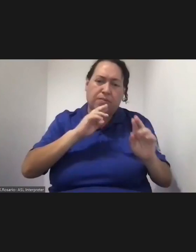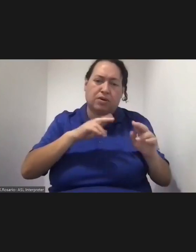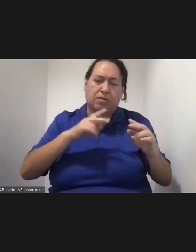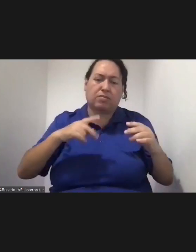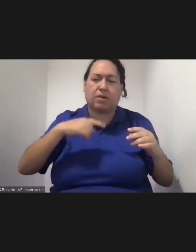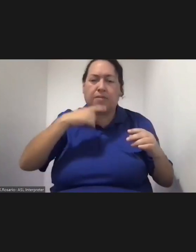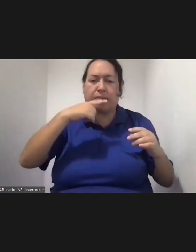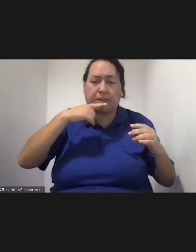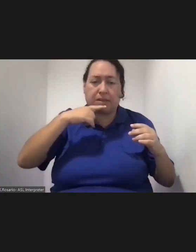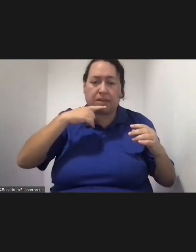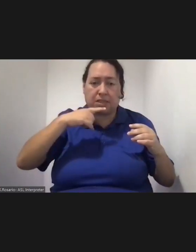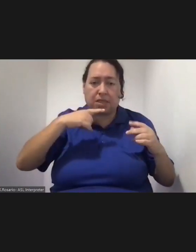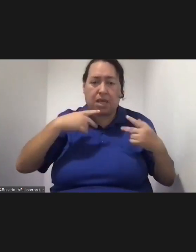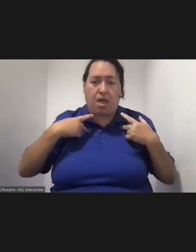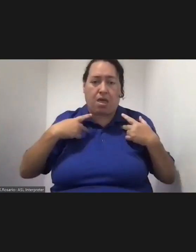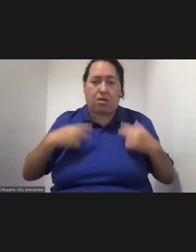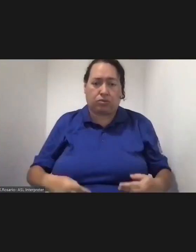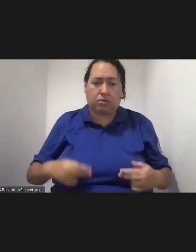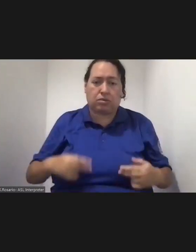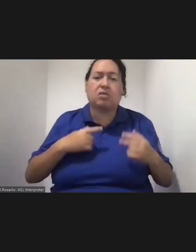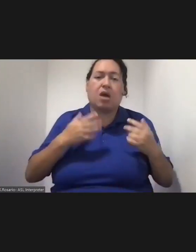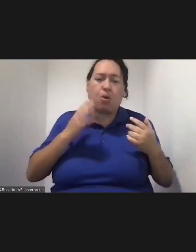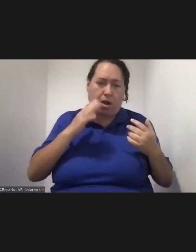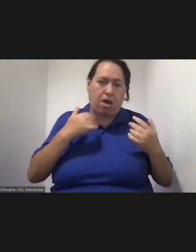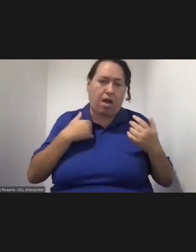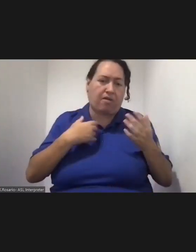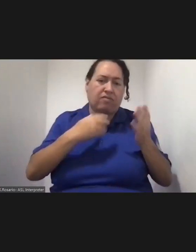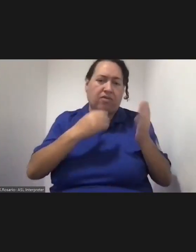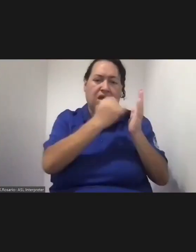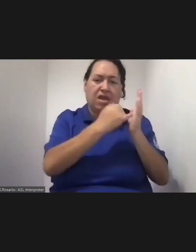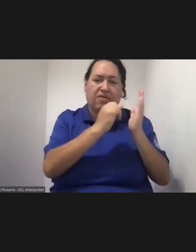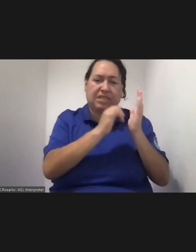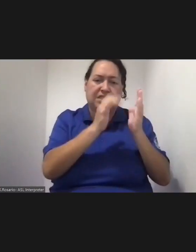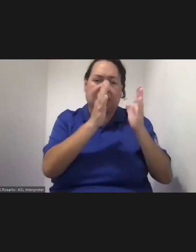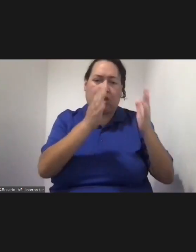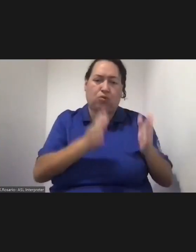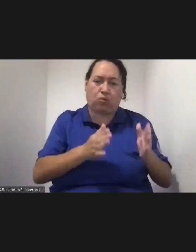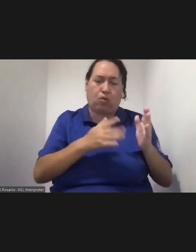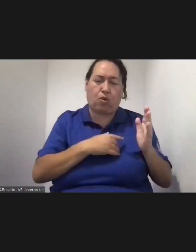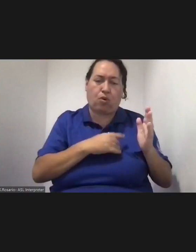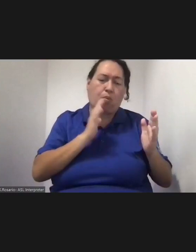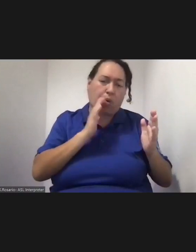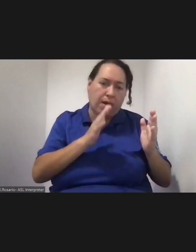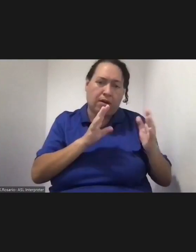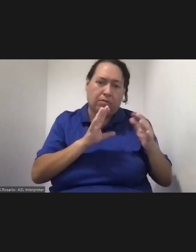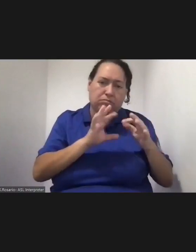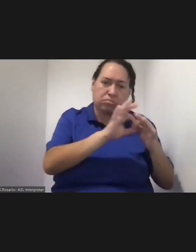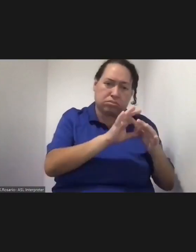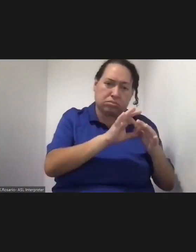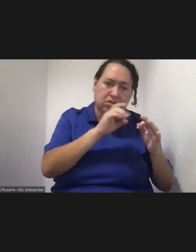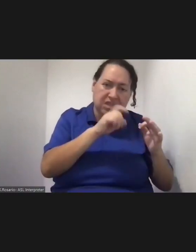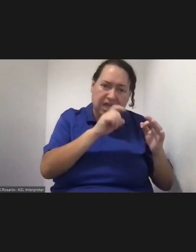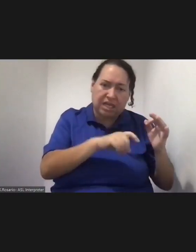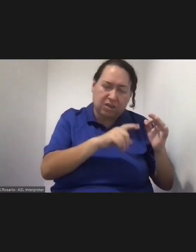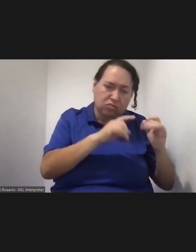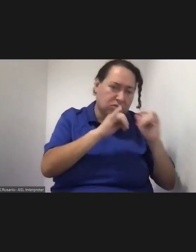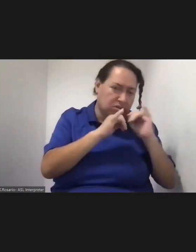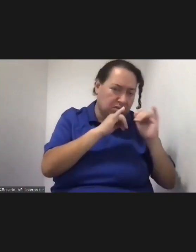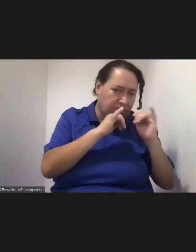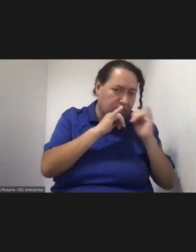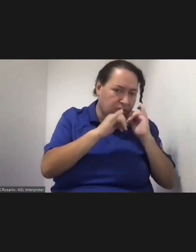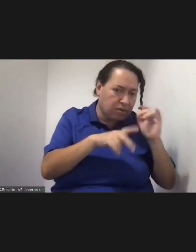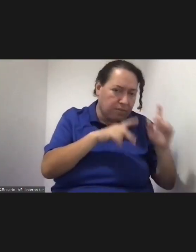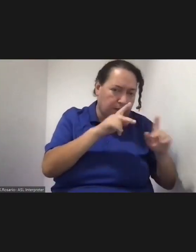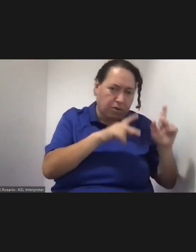case investigator is assigned to that case. And the reason is to interview the individual to find